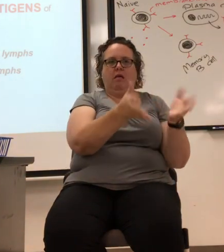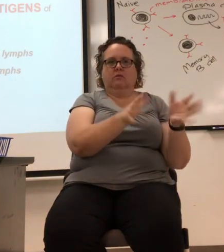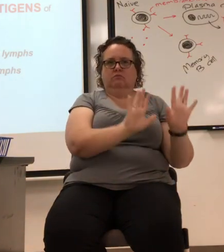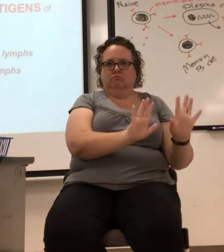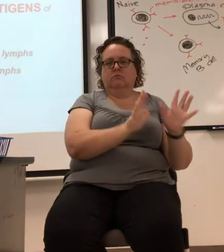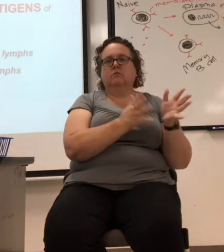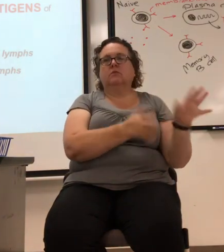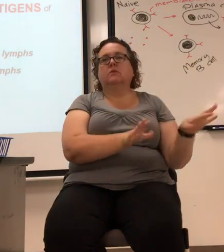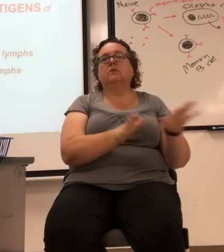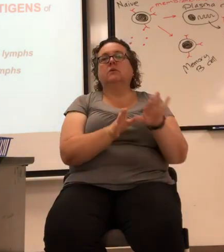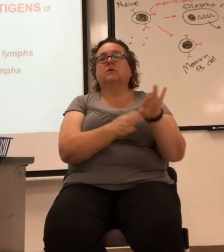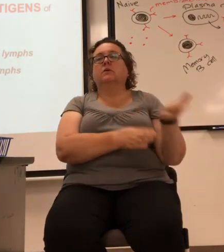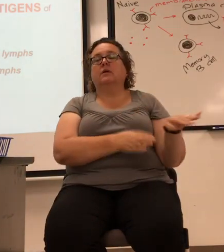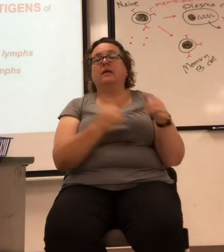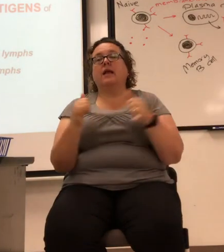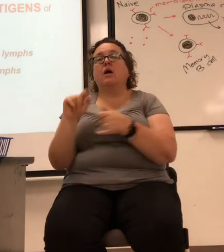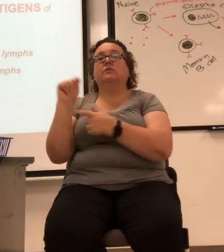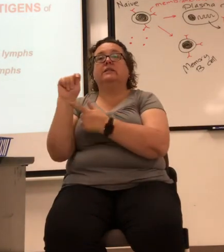T stands for thymus.